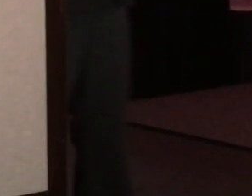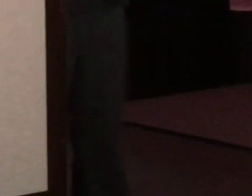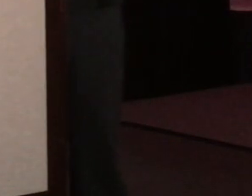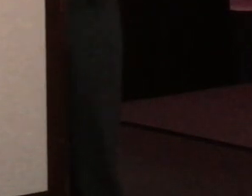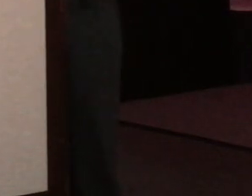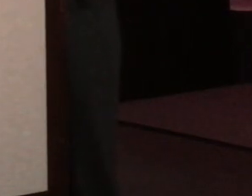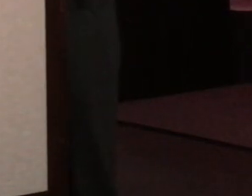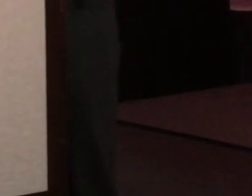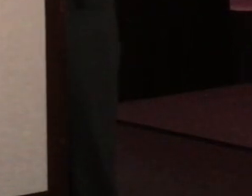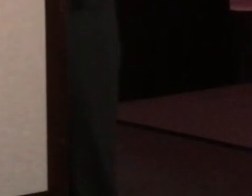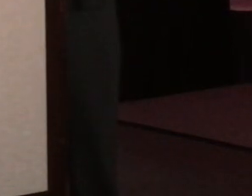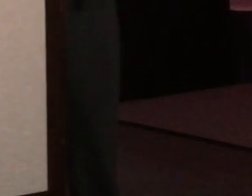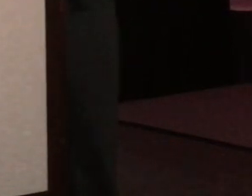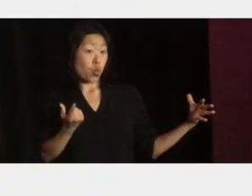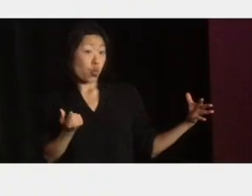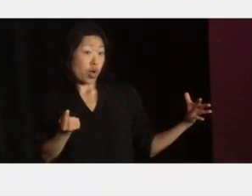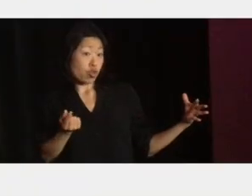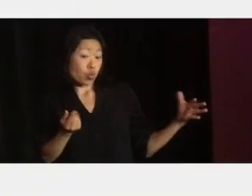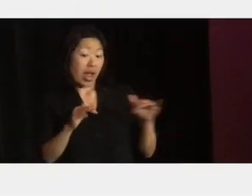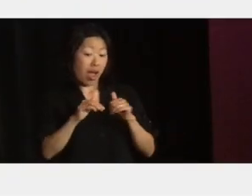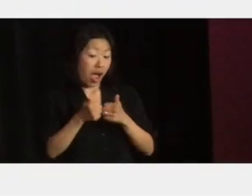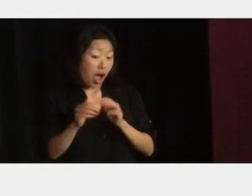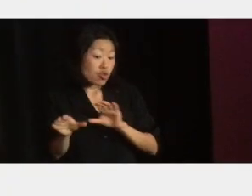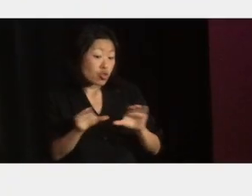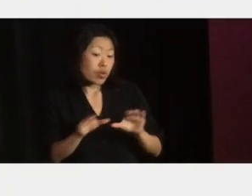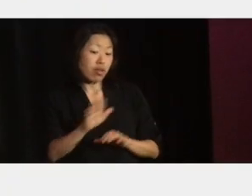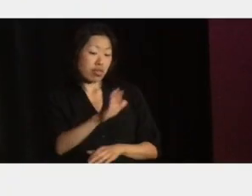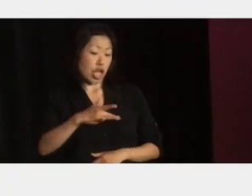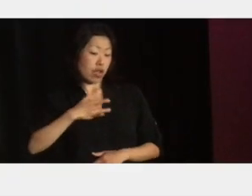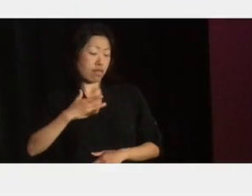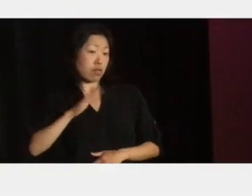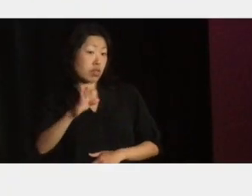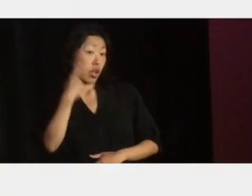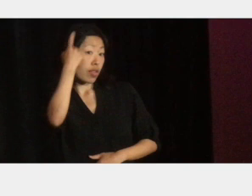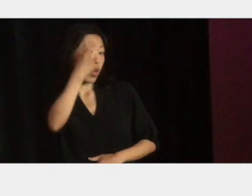community, what they're doing, how they're doing, what they're feeling, what they're thinking.